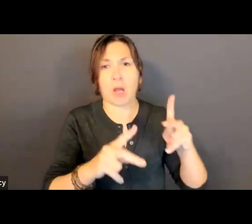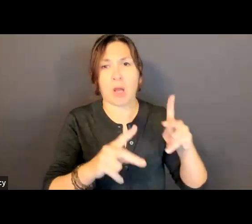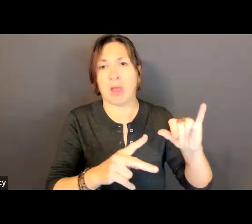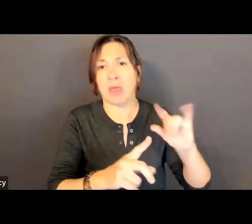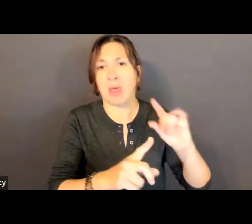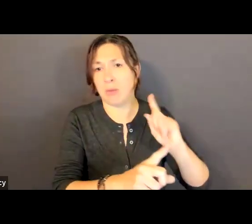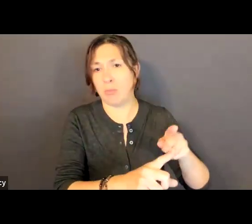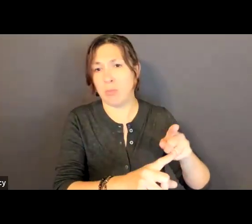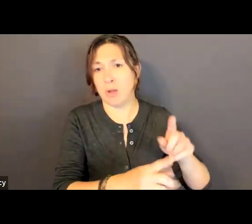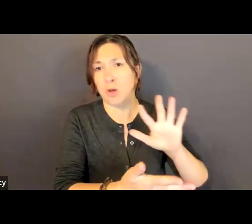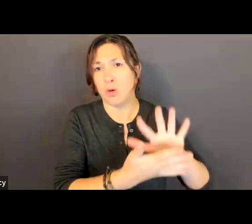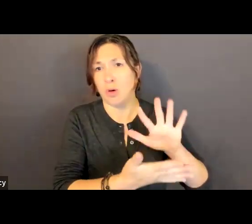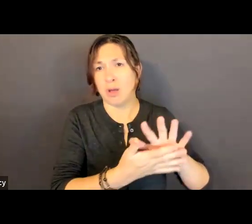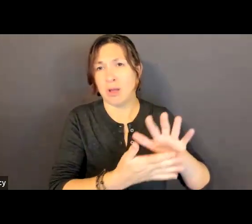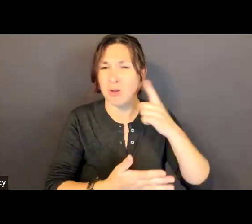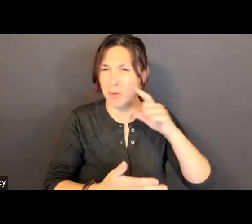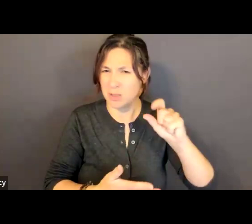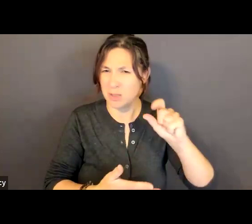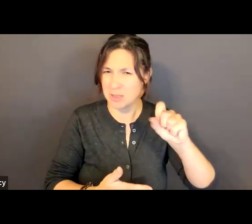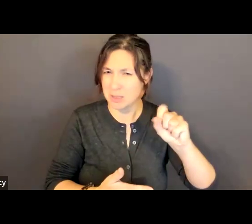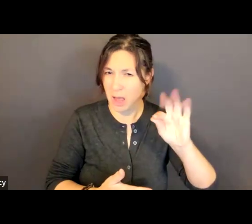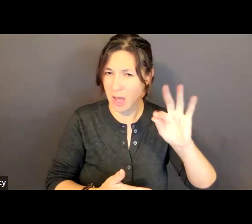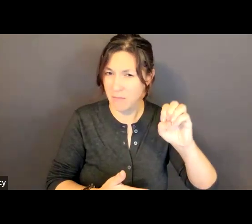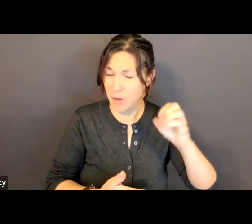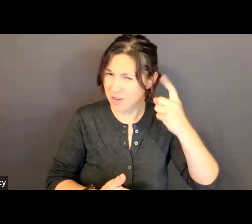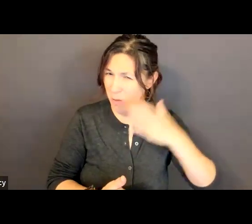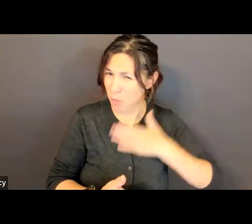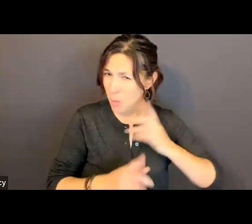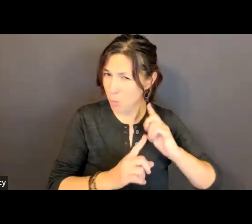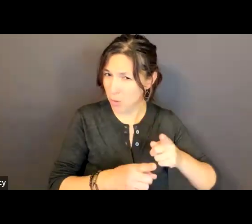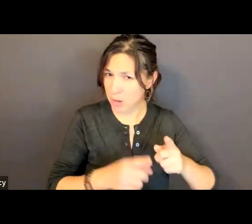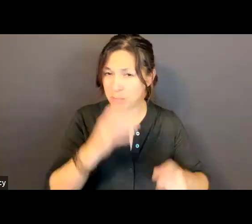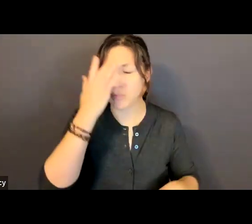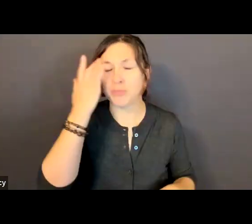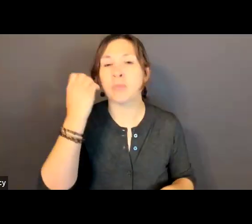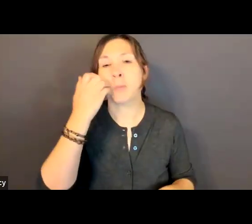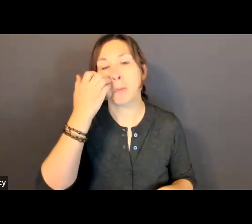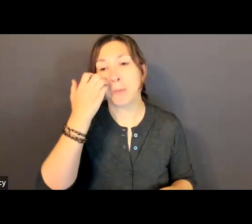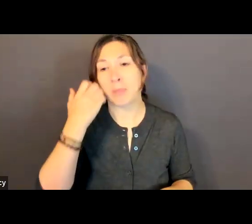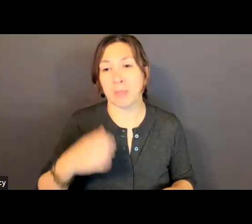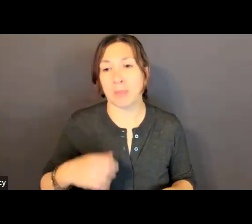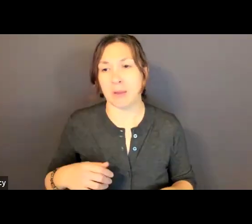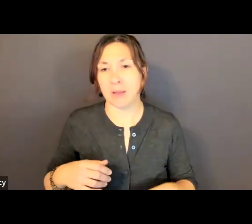program. You understand my point? So